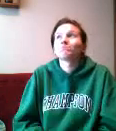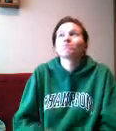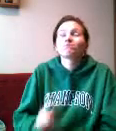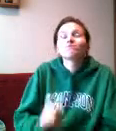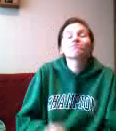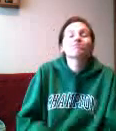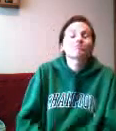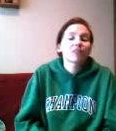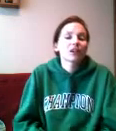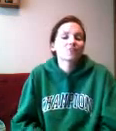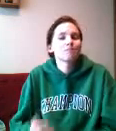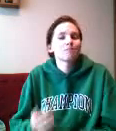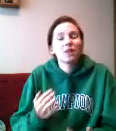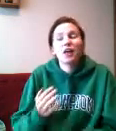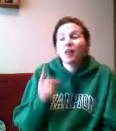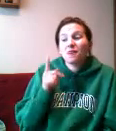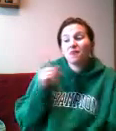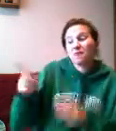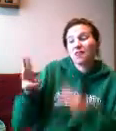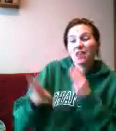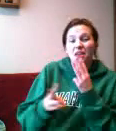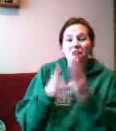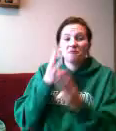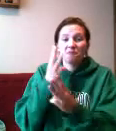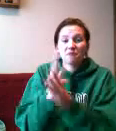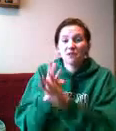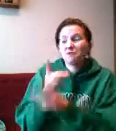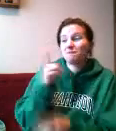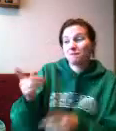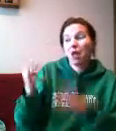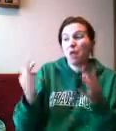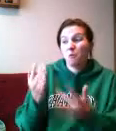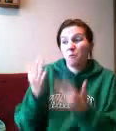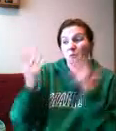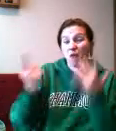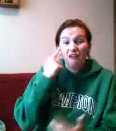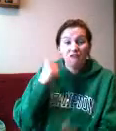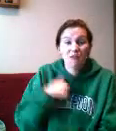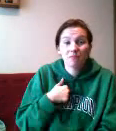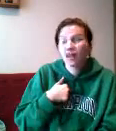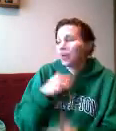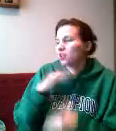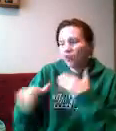Cause that big old world is waiting And it's mine, all mine